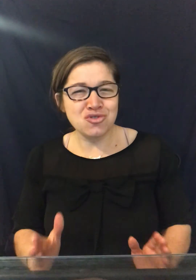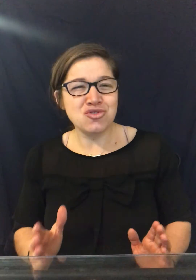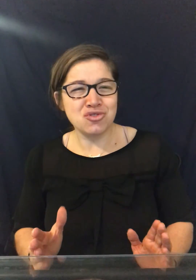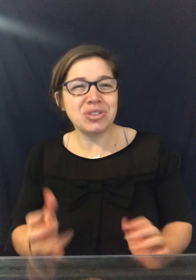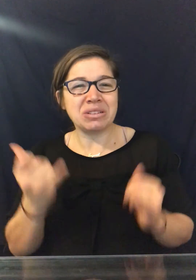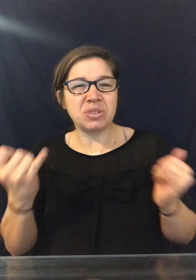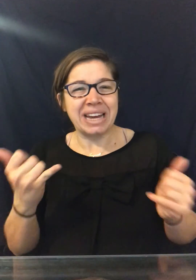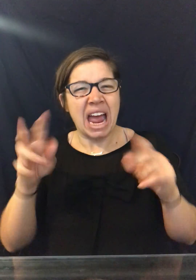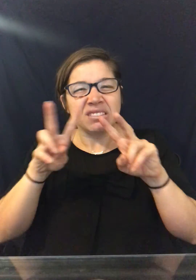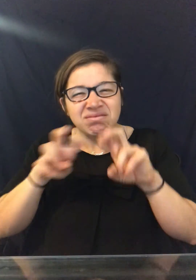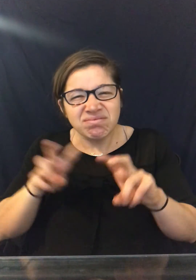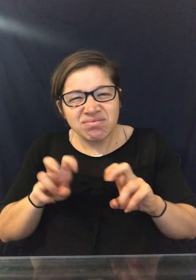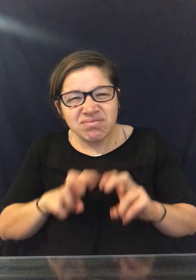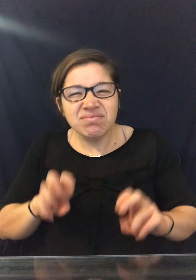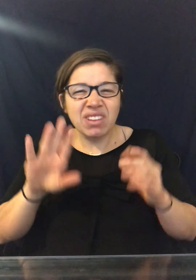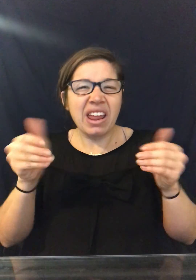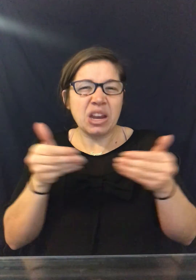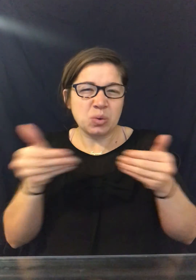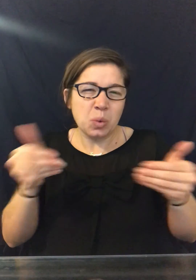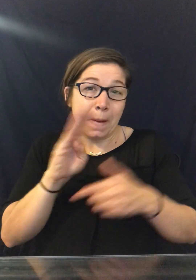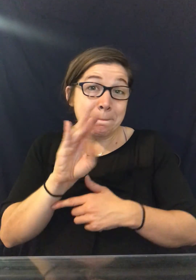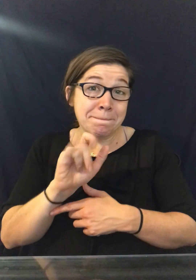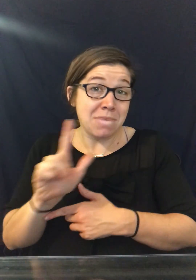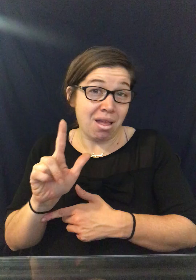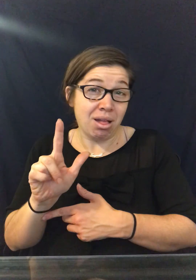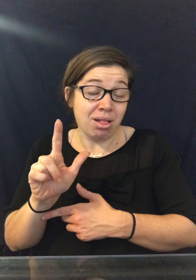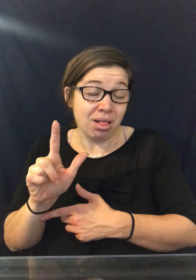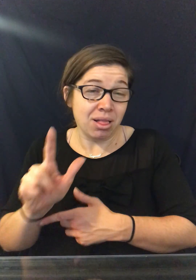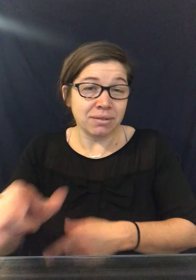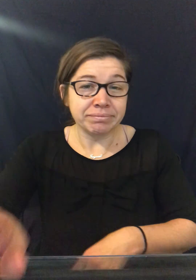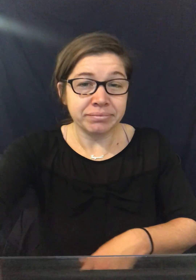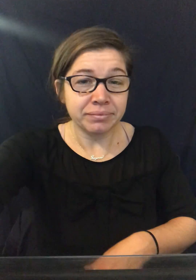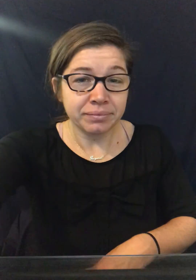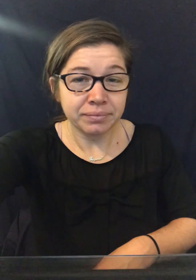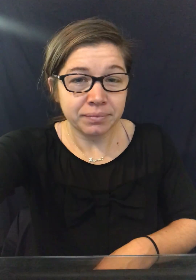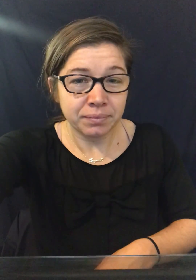at introducing a bill. Again, we said that anyone can